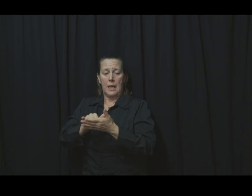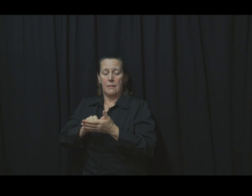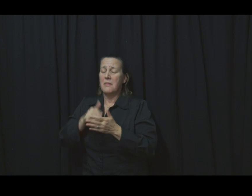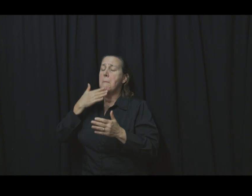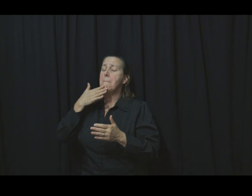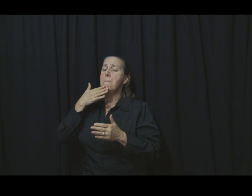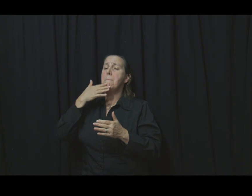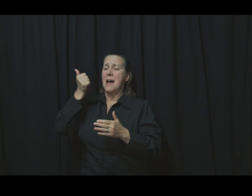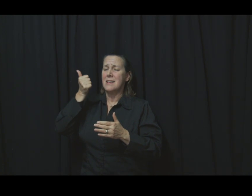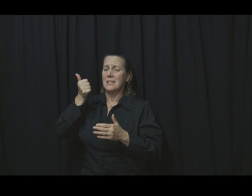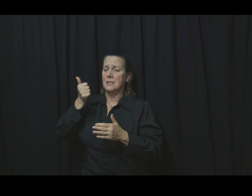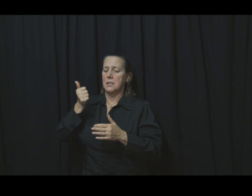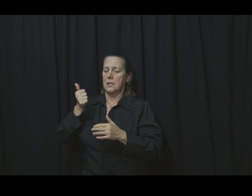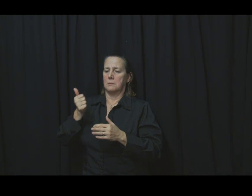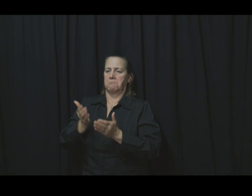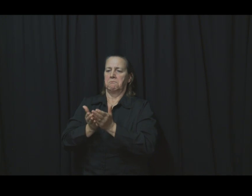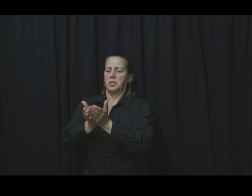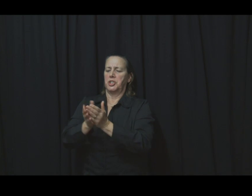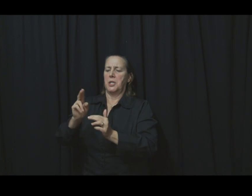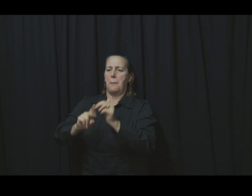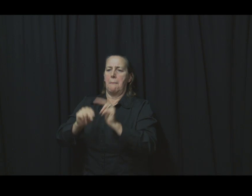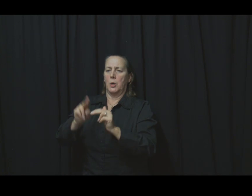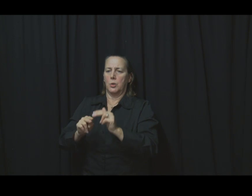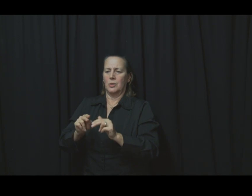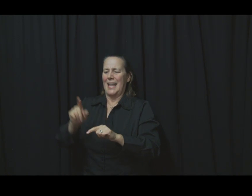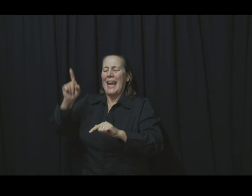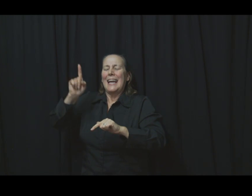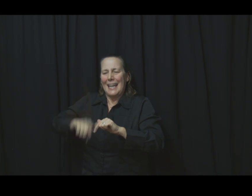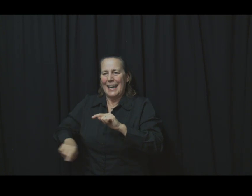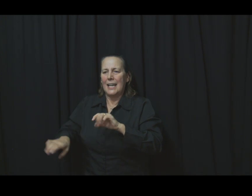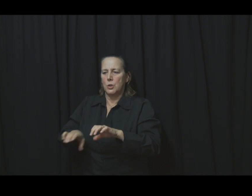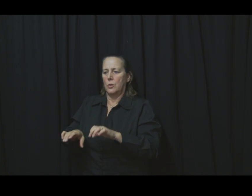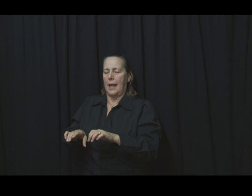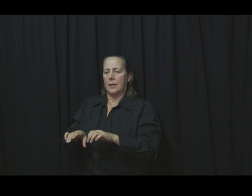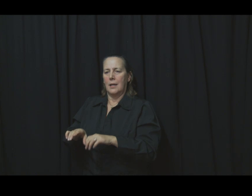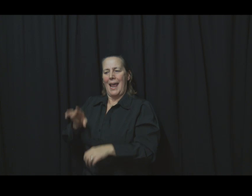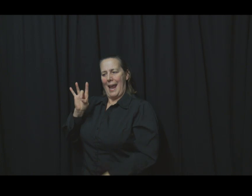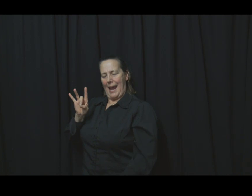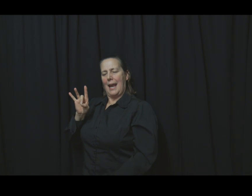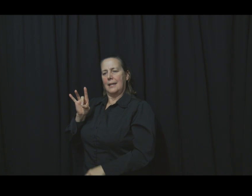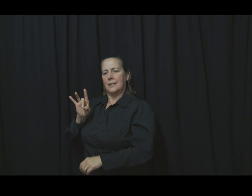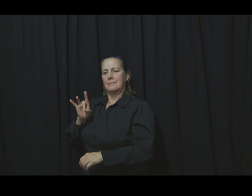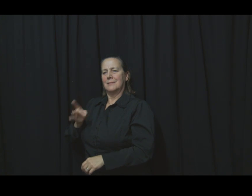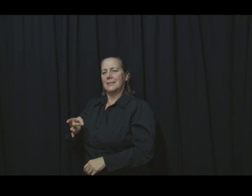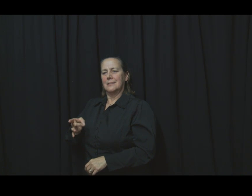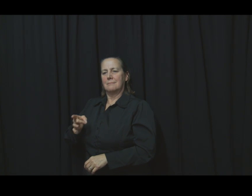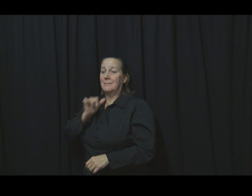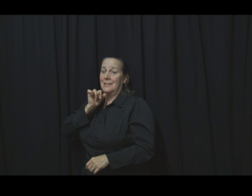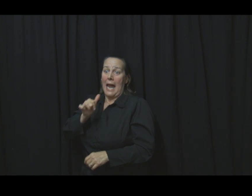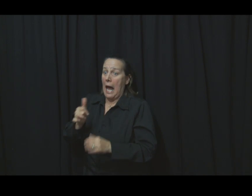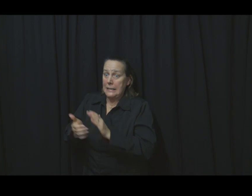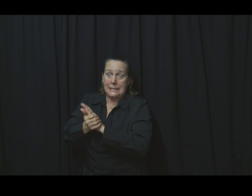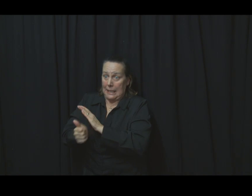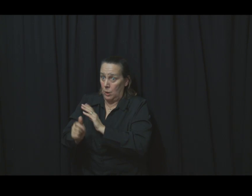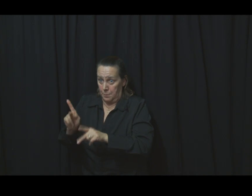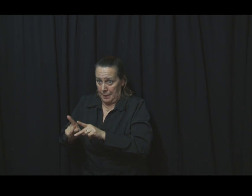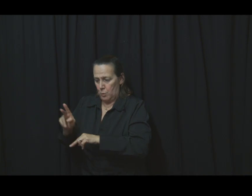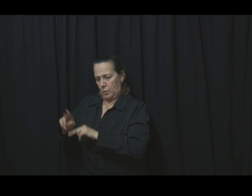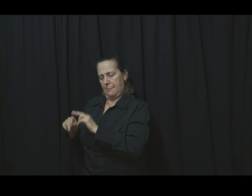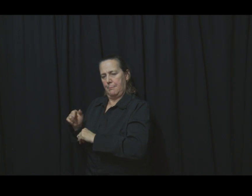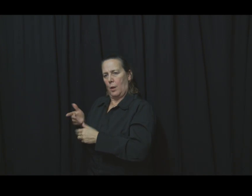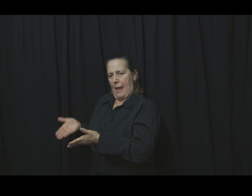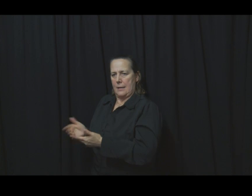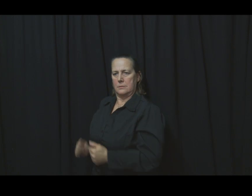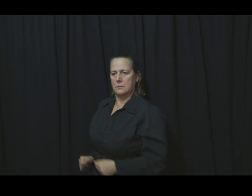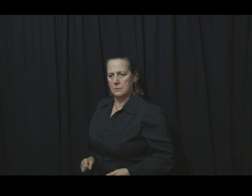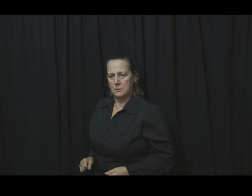shipbuilders in the world couldn't do what 8 unskilled people, men and their wives, were able to do.